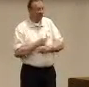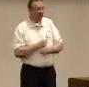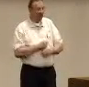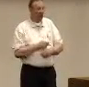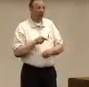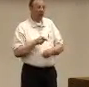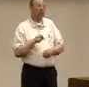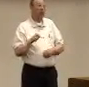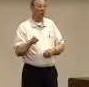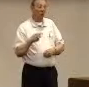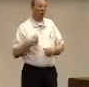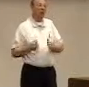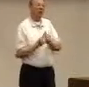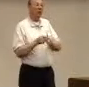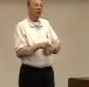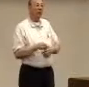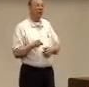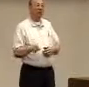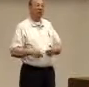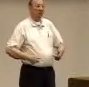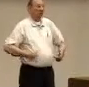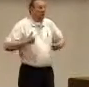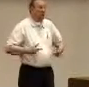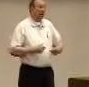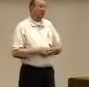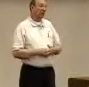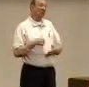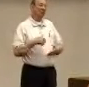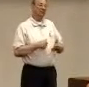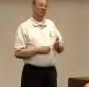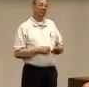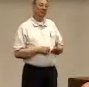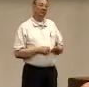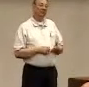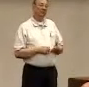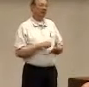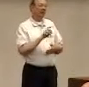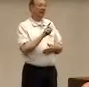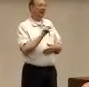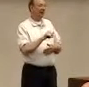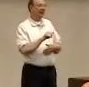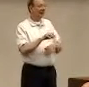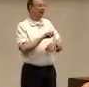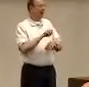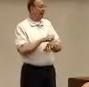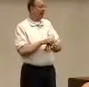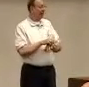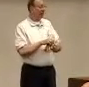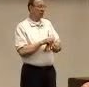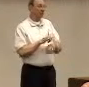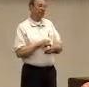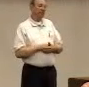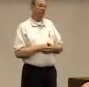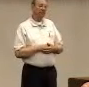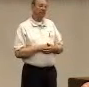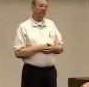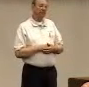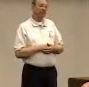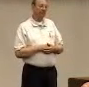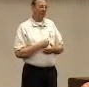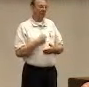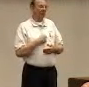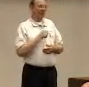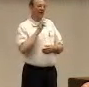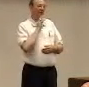people. Danny, if you get in a fight in a dark alley, you want Danny on your side. I promise you. When Danny got